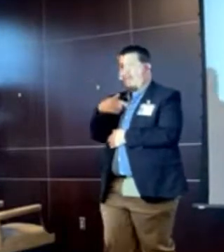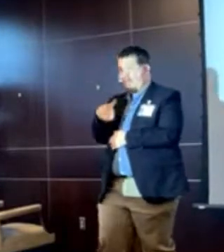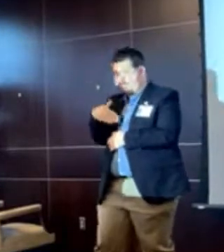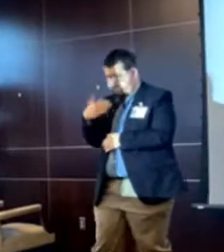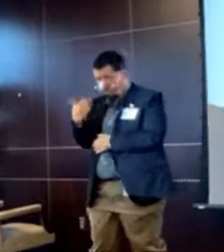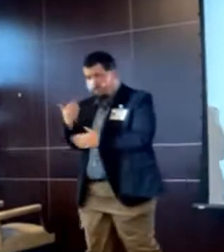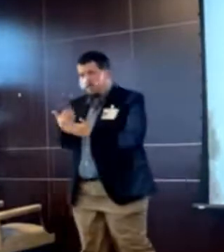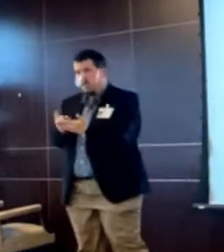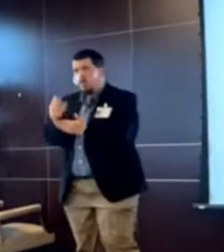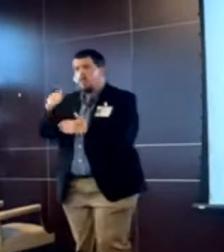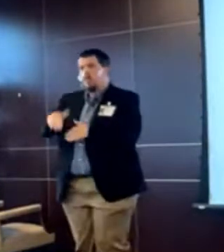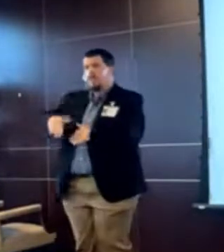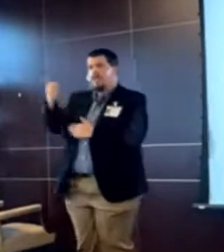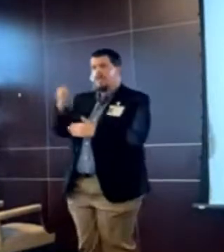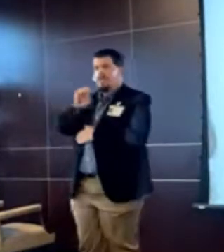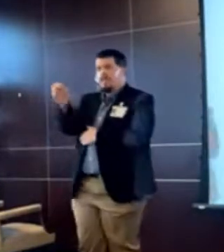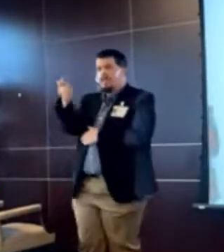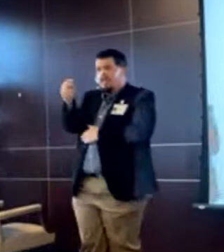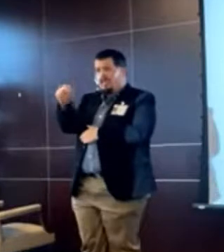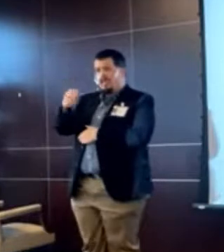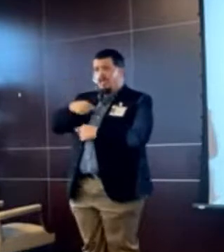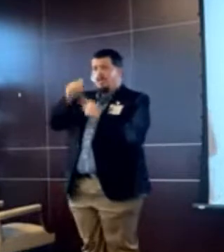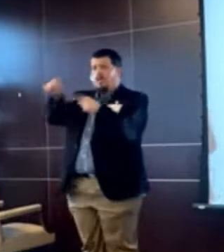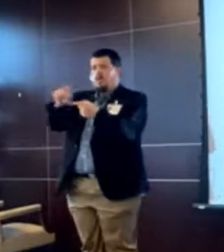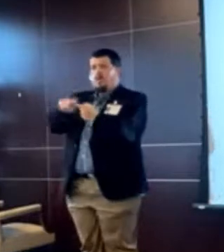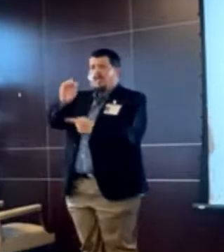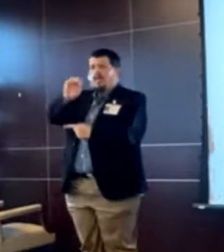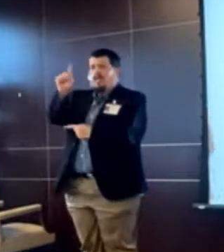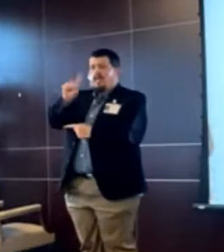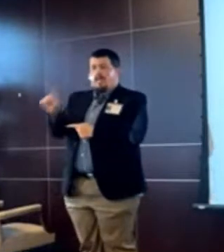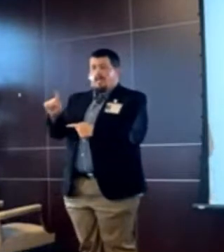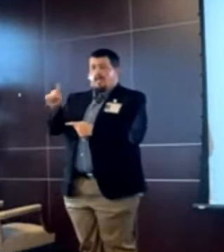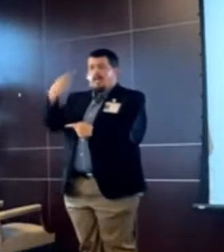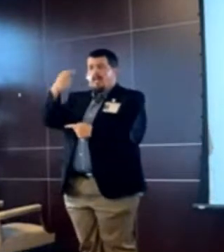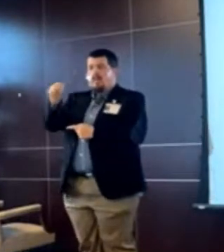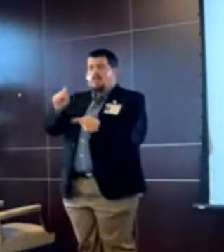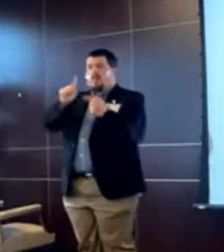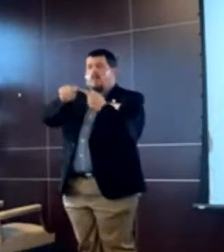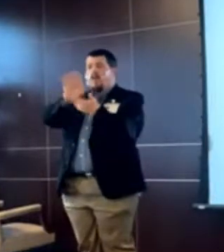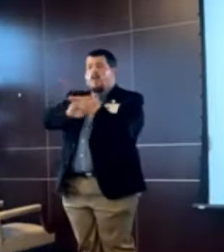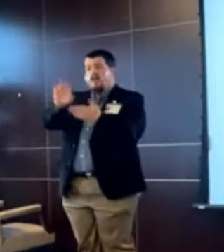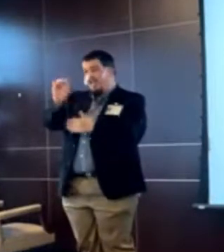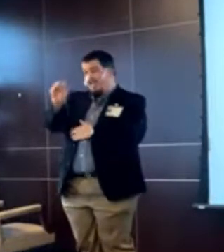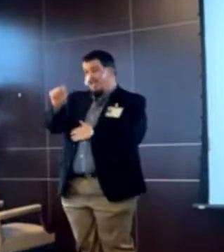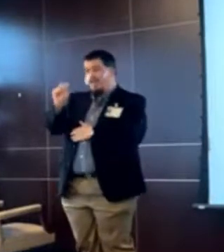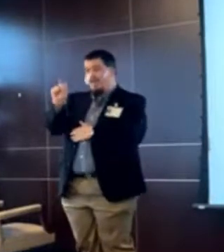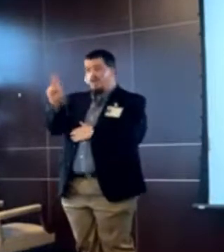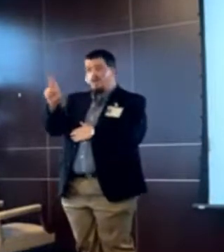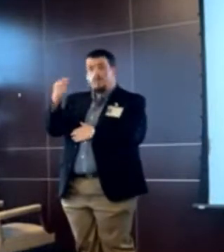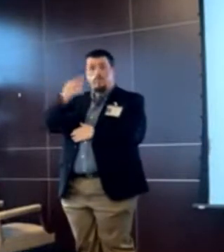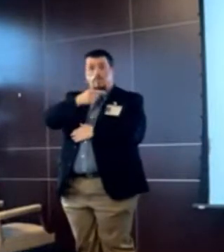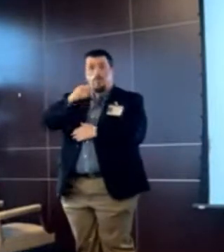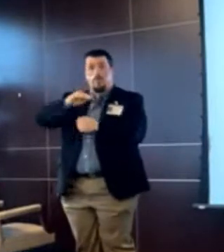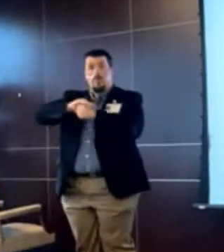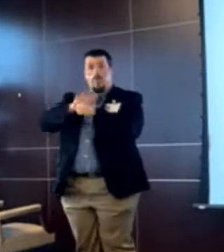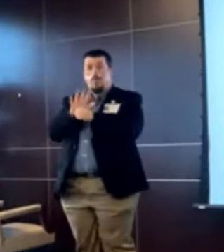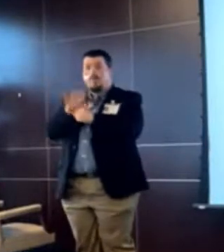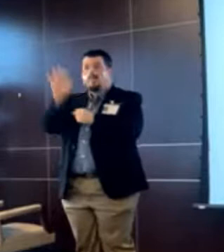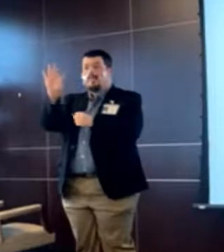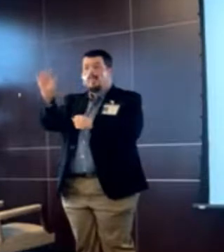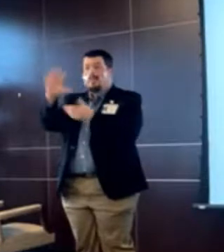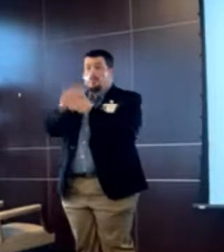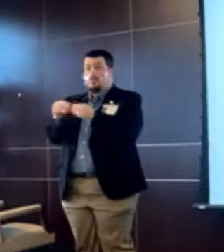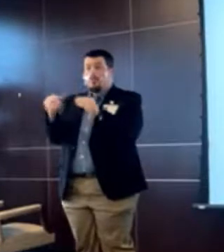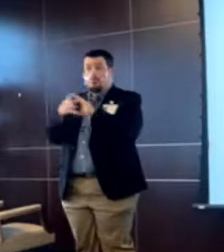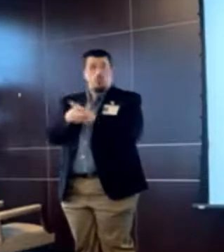and raised here in East Tennessee. I went to Elizabeth High School and went to UTSU for college. And this is our COVID-19